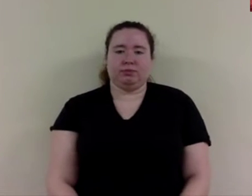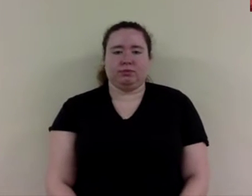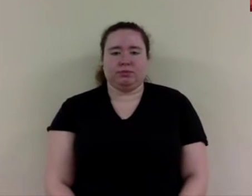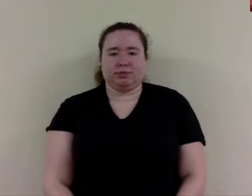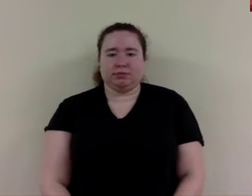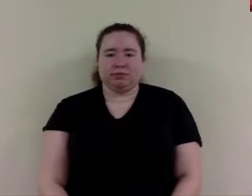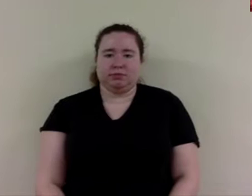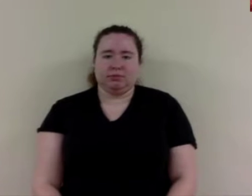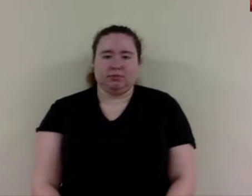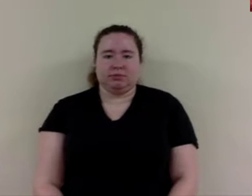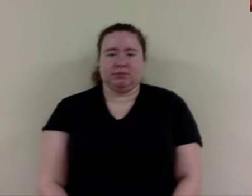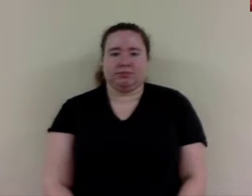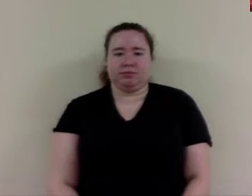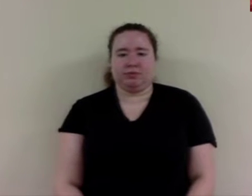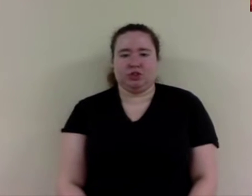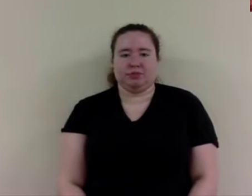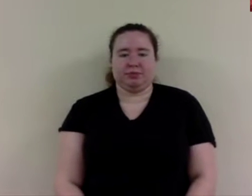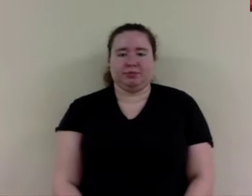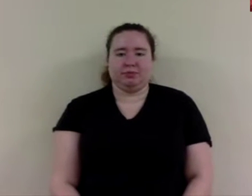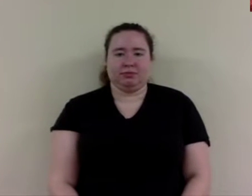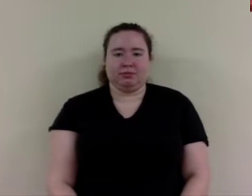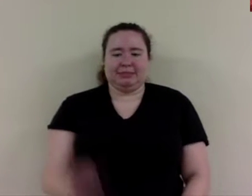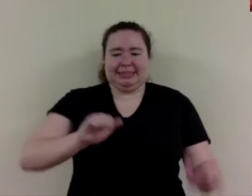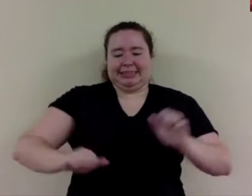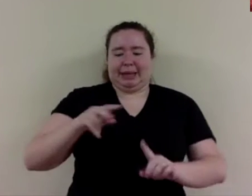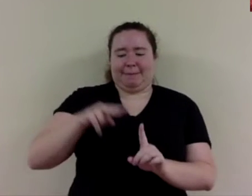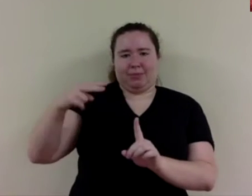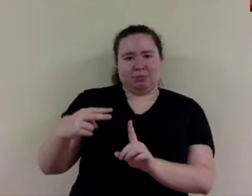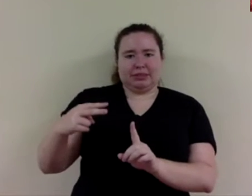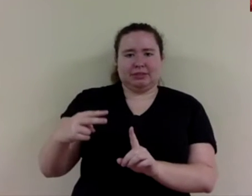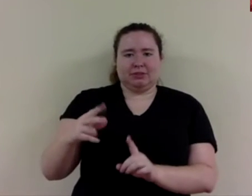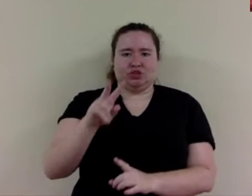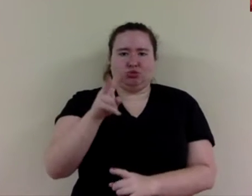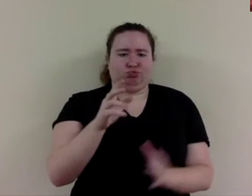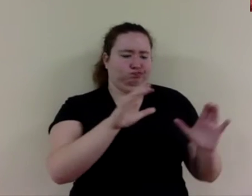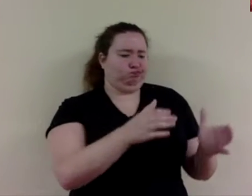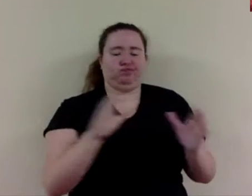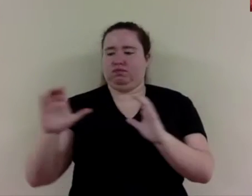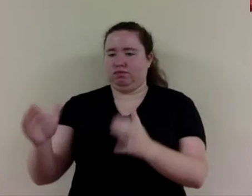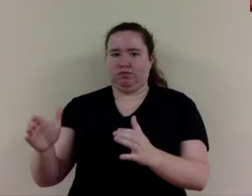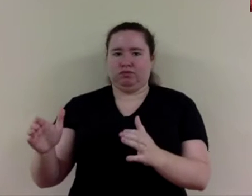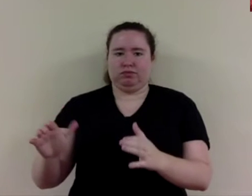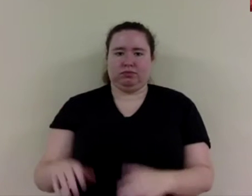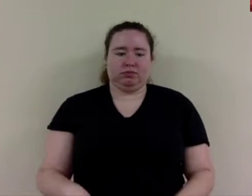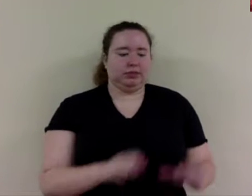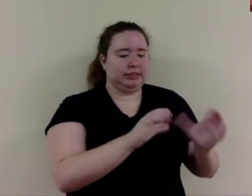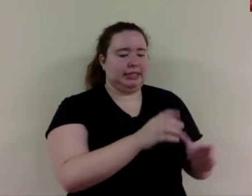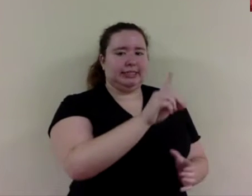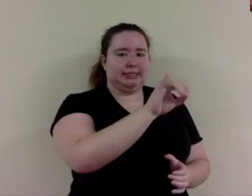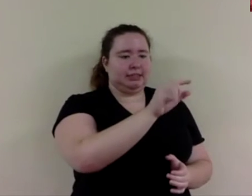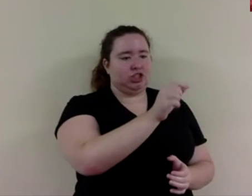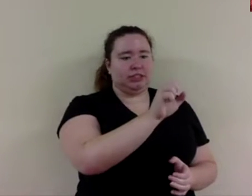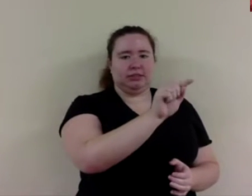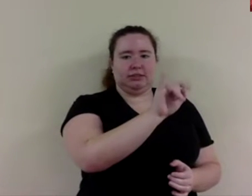about. From an anatomical standpoint, the digestive system is divided into two regions or two portions. There's a digestive